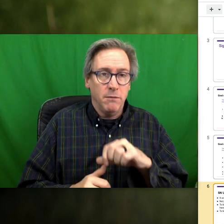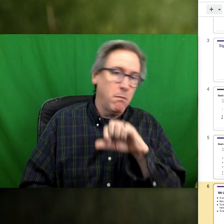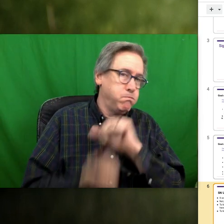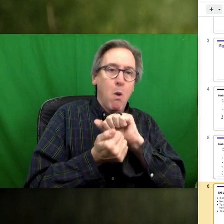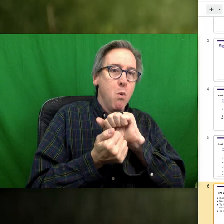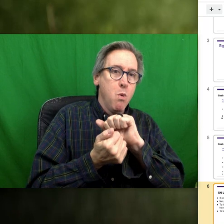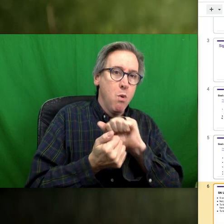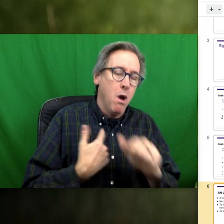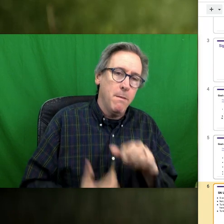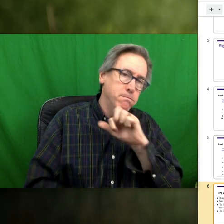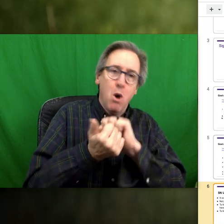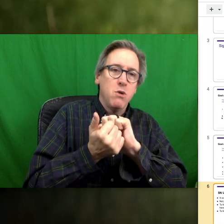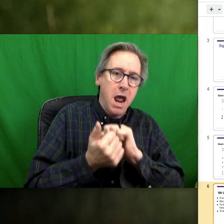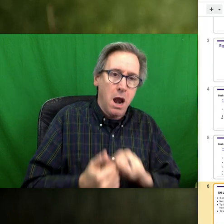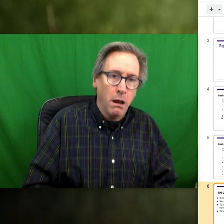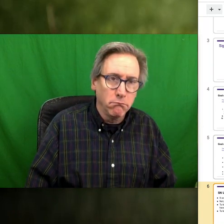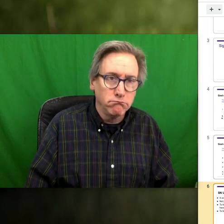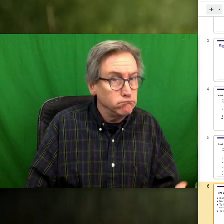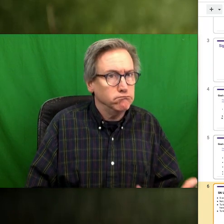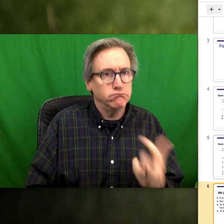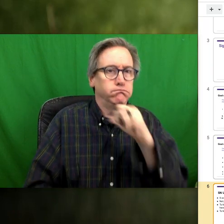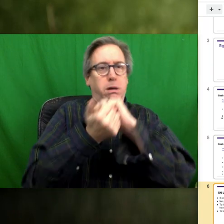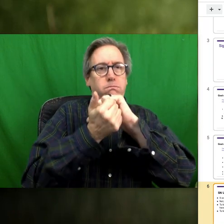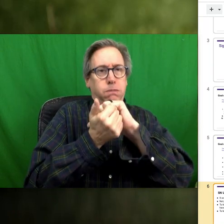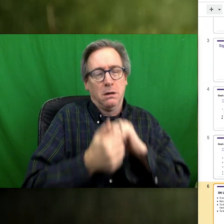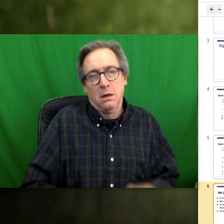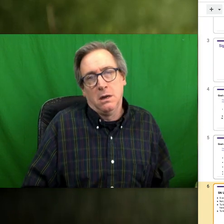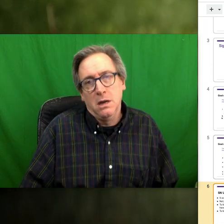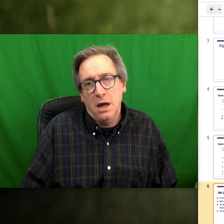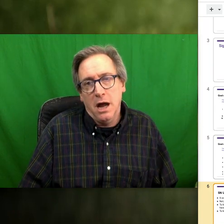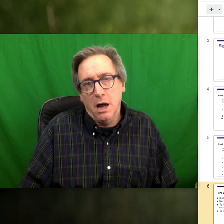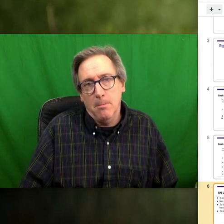right? I'm a bonehead.